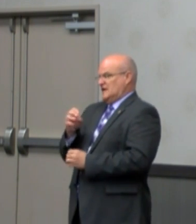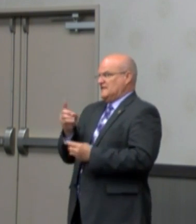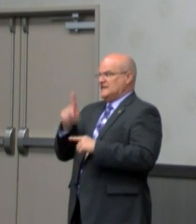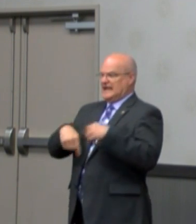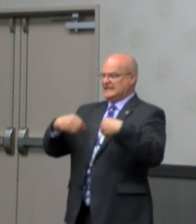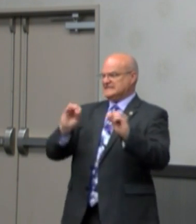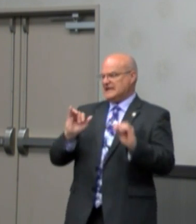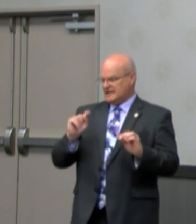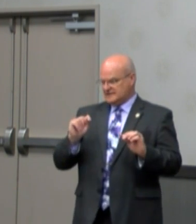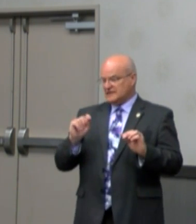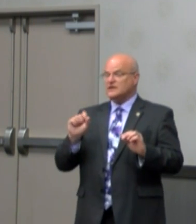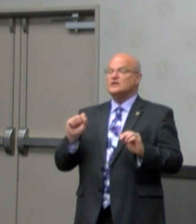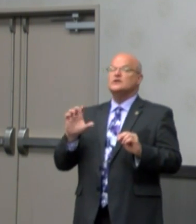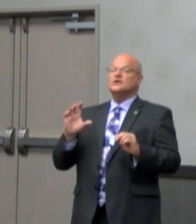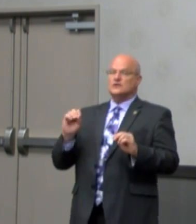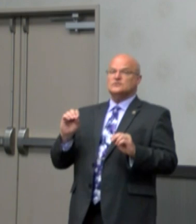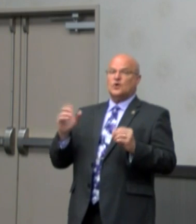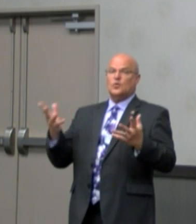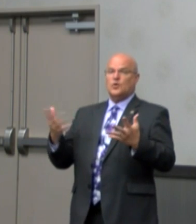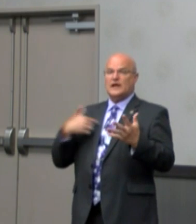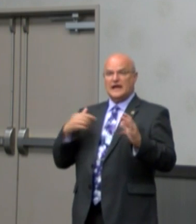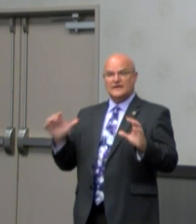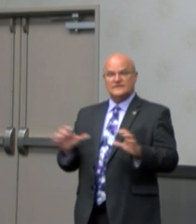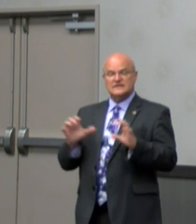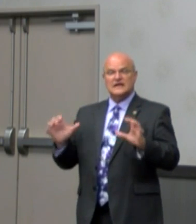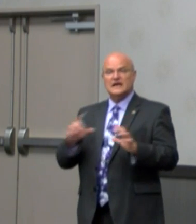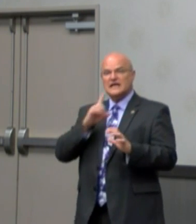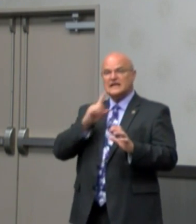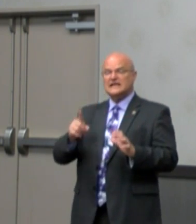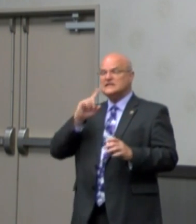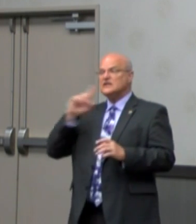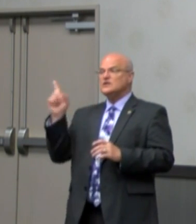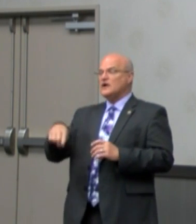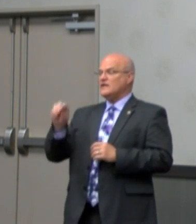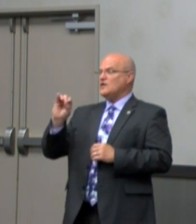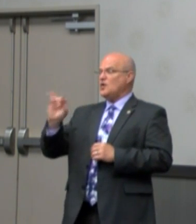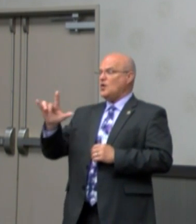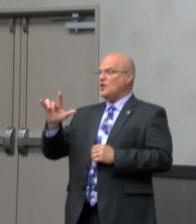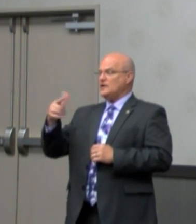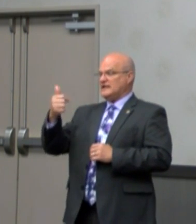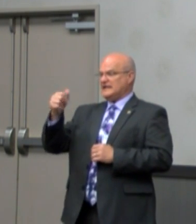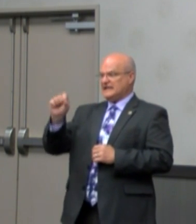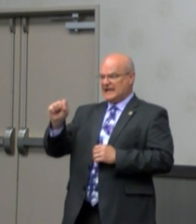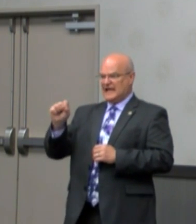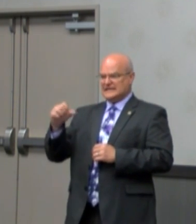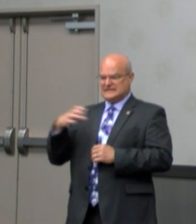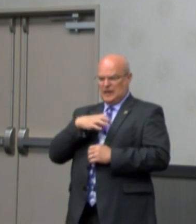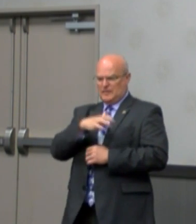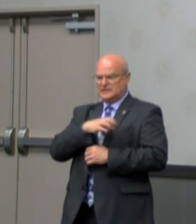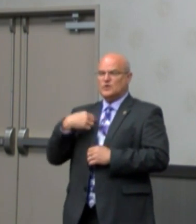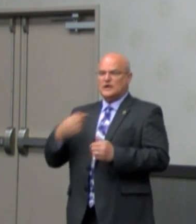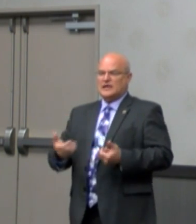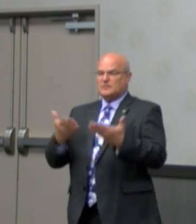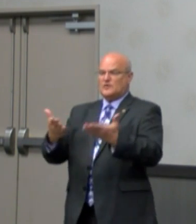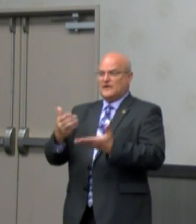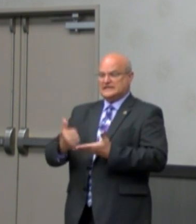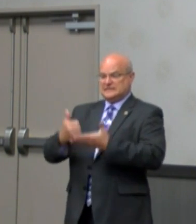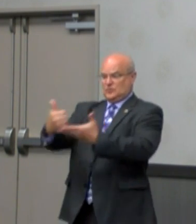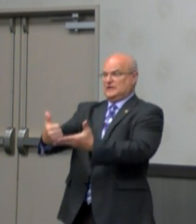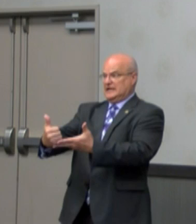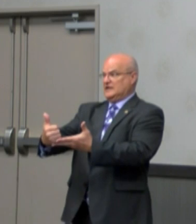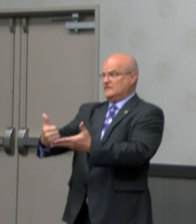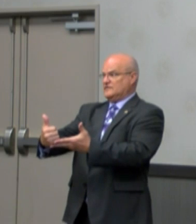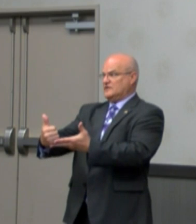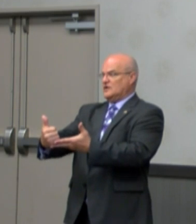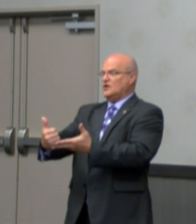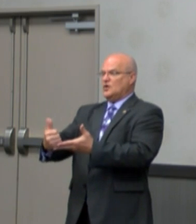it. So what I've done is directed the Oil and Gas Commission to look at ways that we can provide relief. We